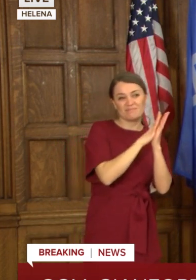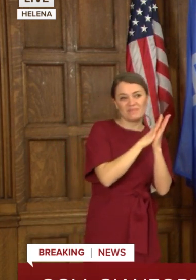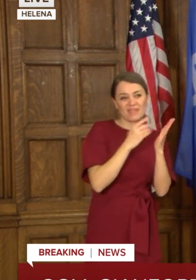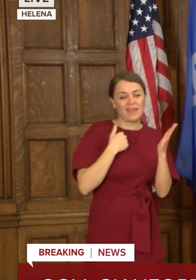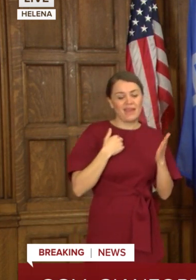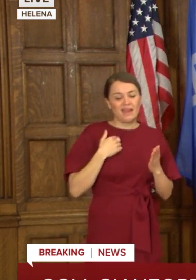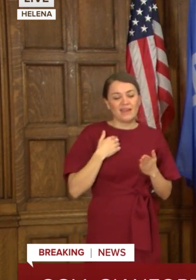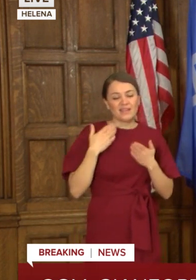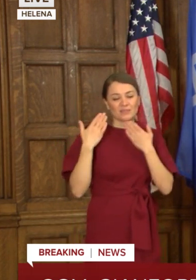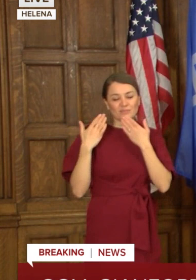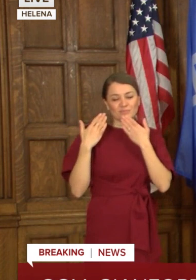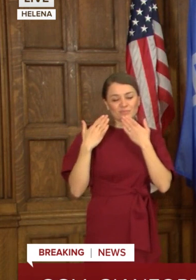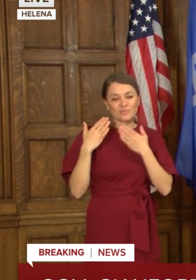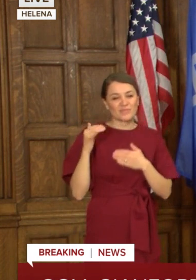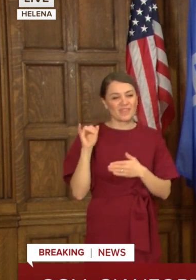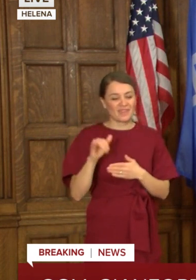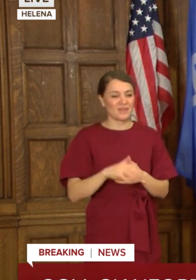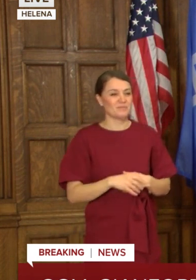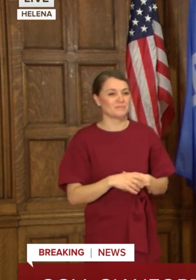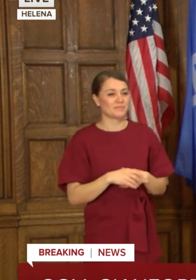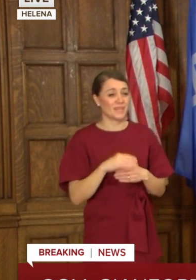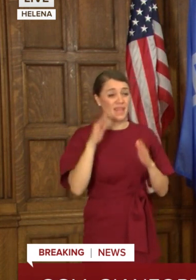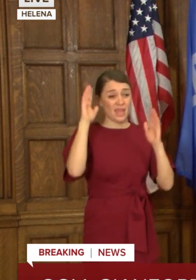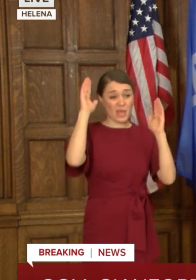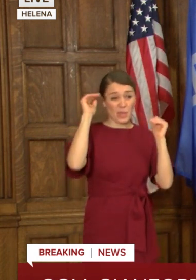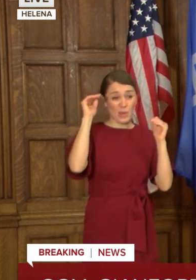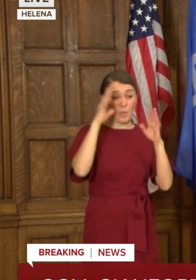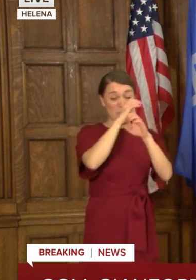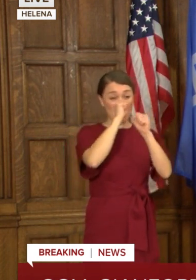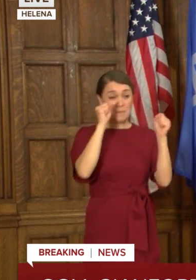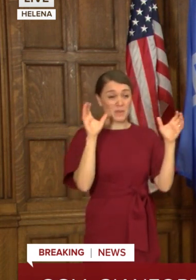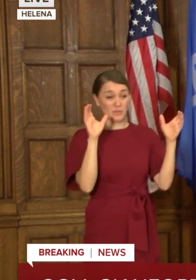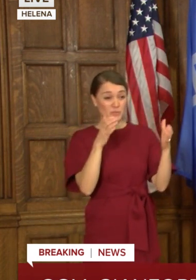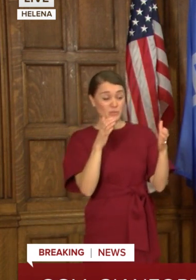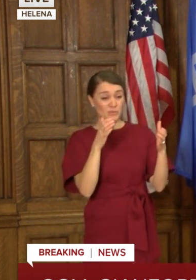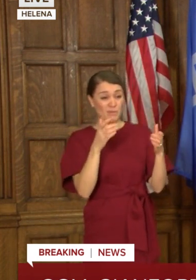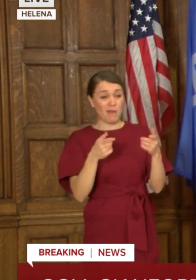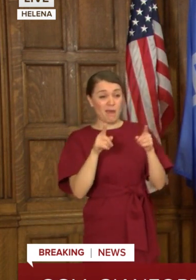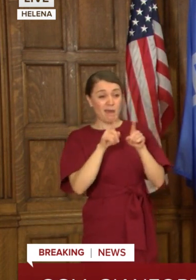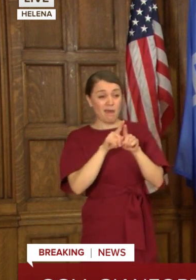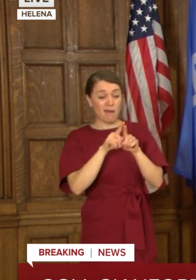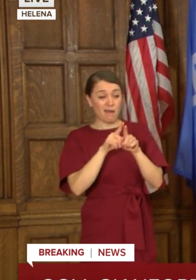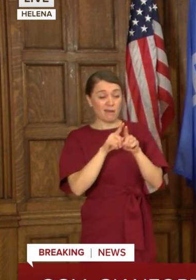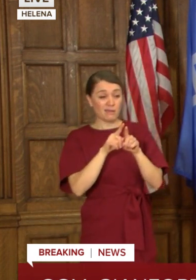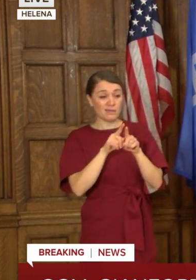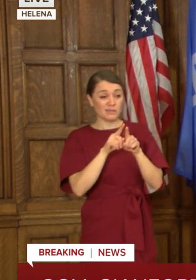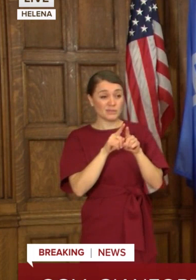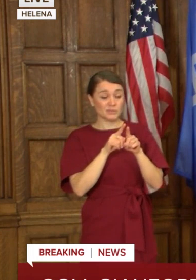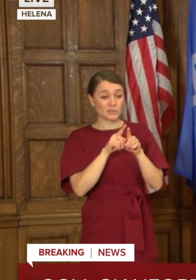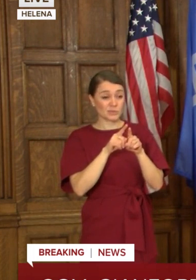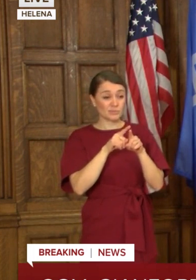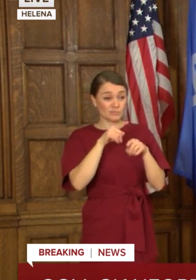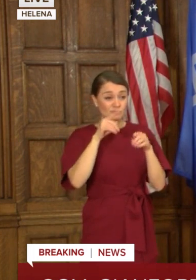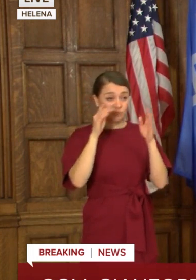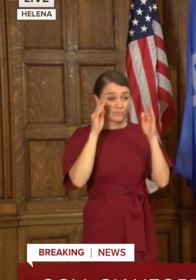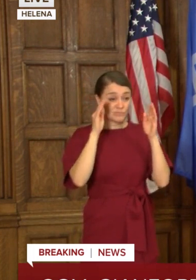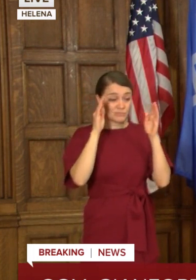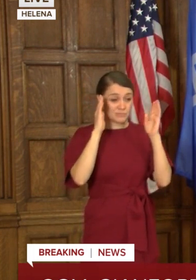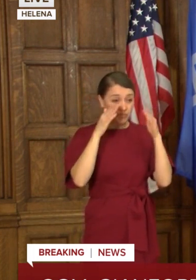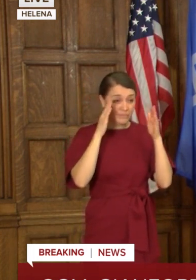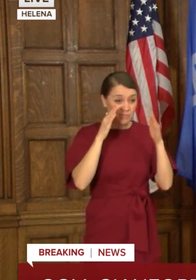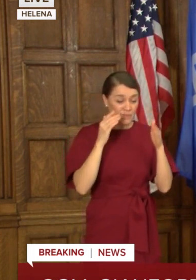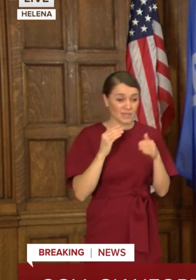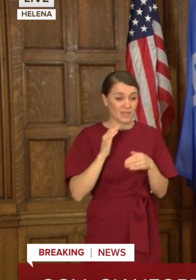responsiveness to that request. I hope the Biden administration will also listen to our request and that of our